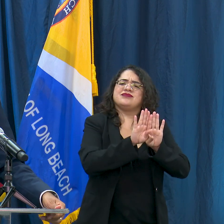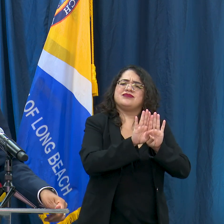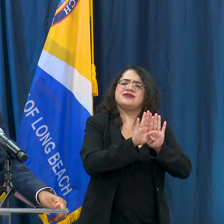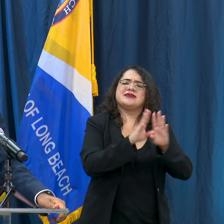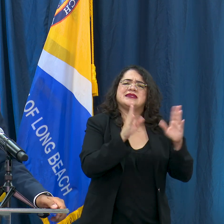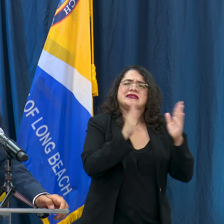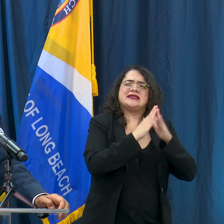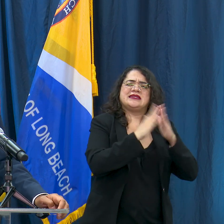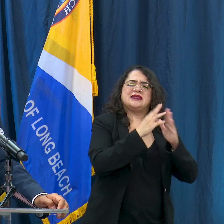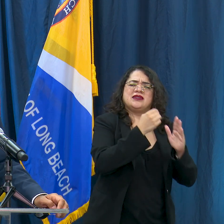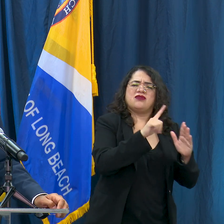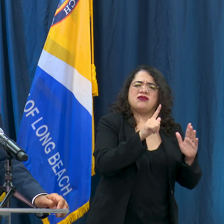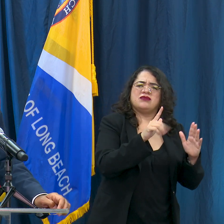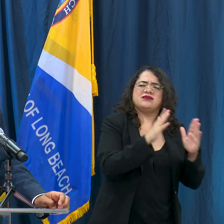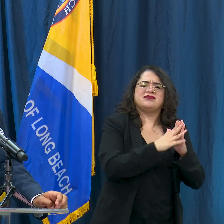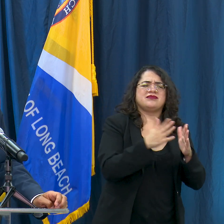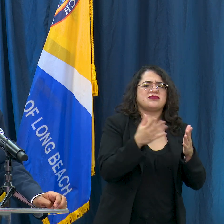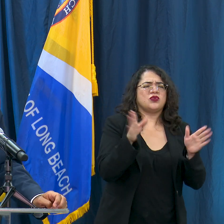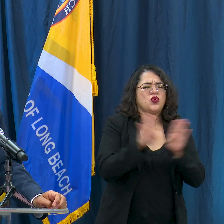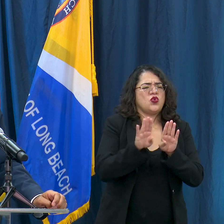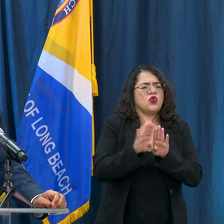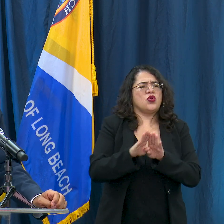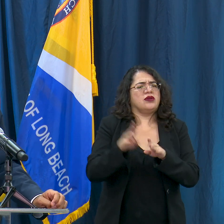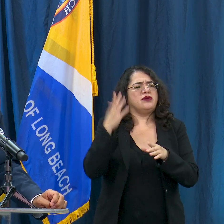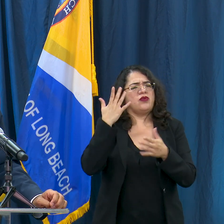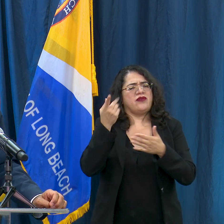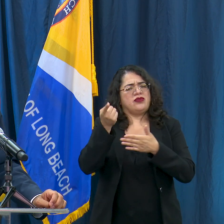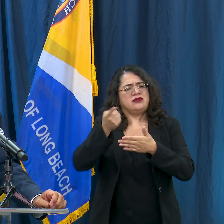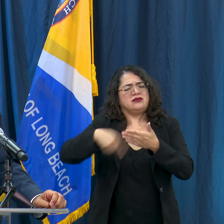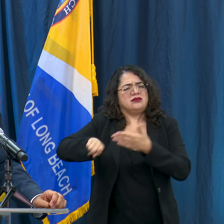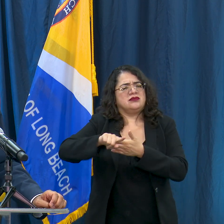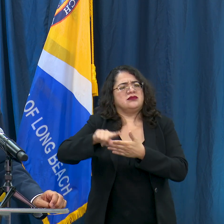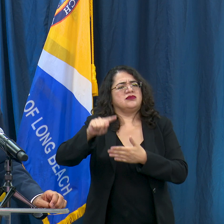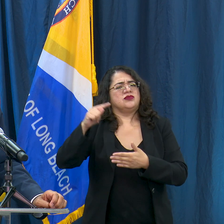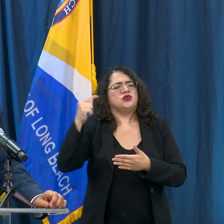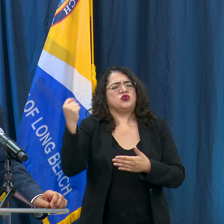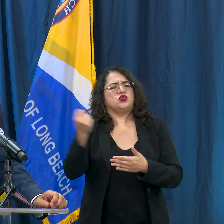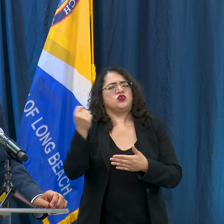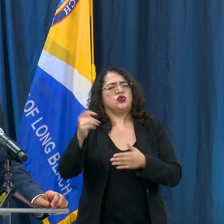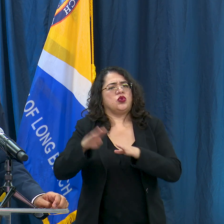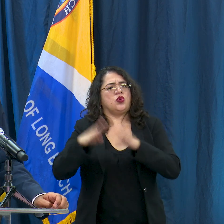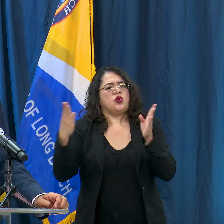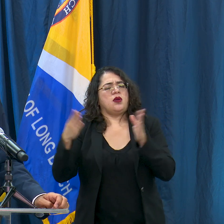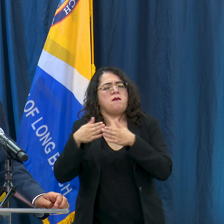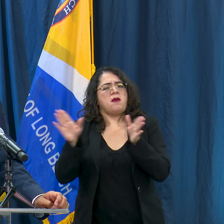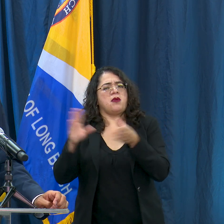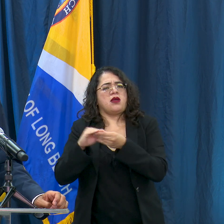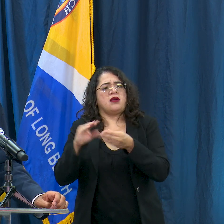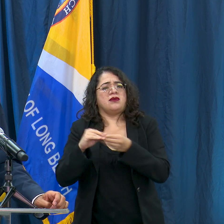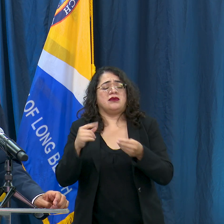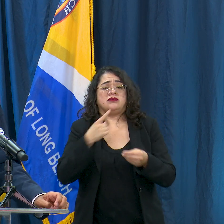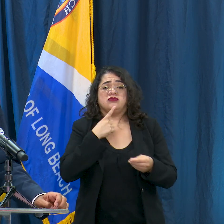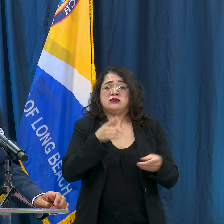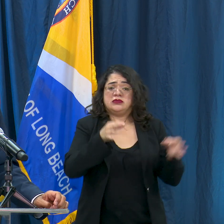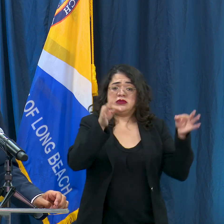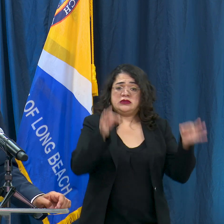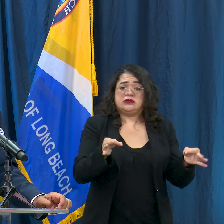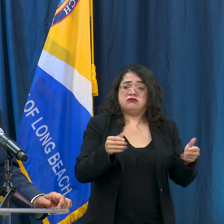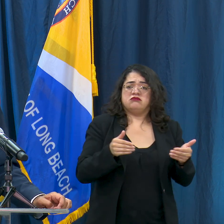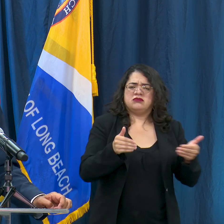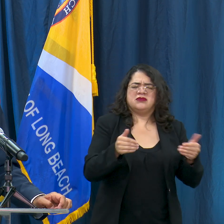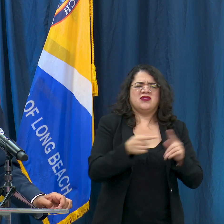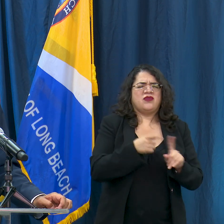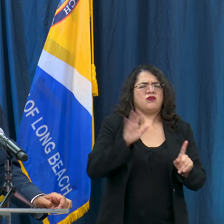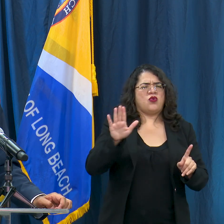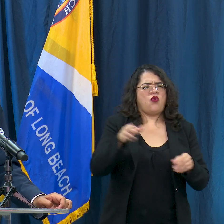public comment until next week. The city clerk indicated that the decision to move forward with that comes from your office. So